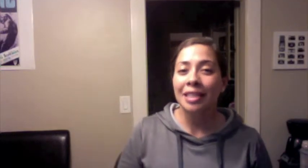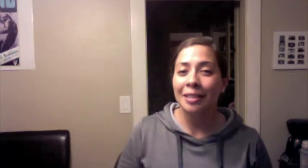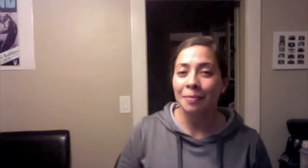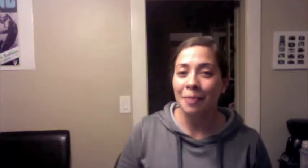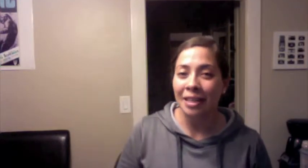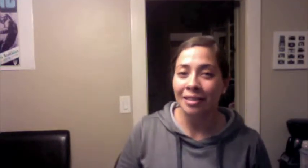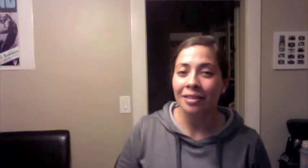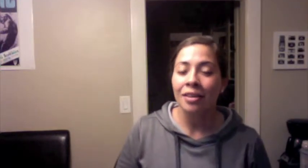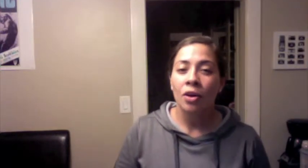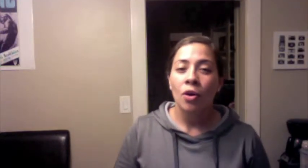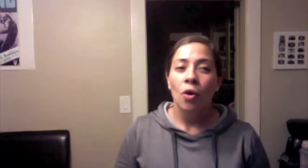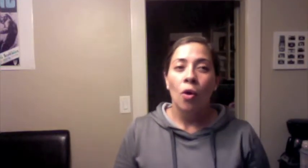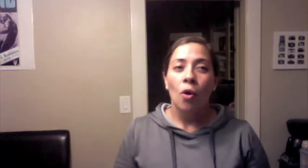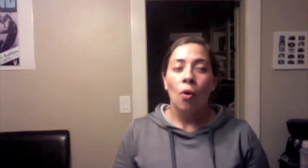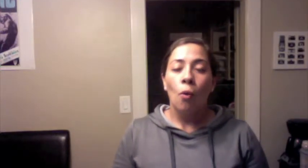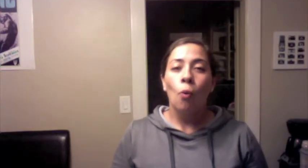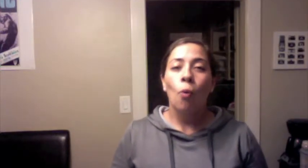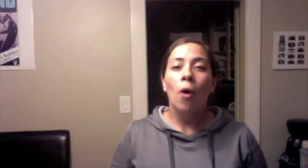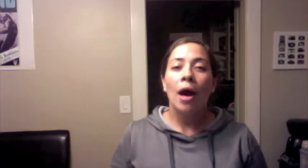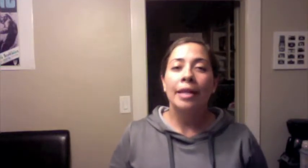Characteristics means what